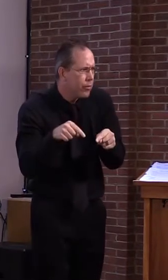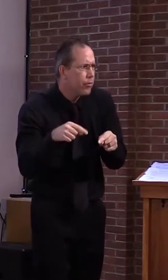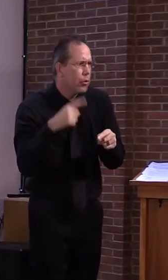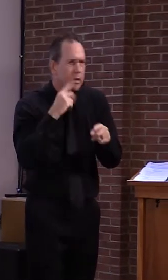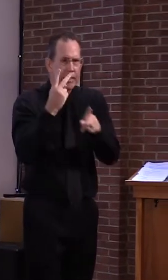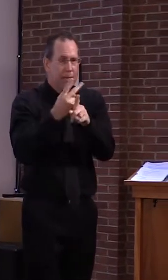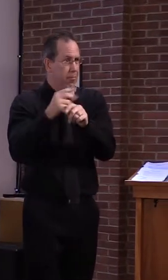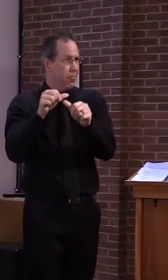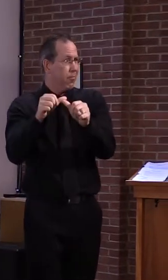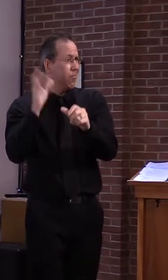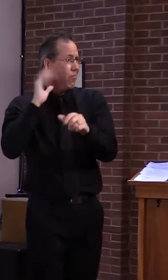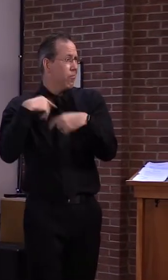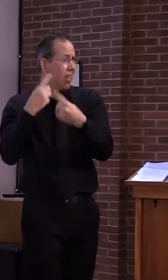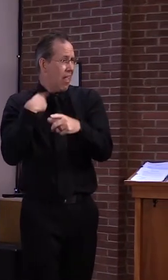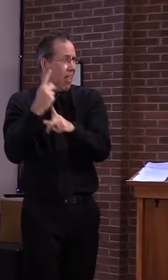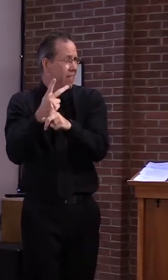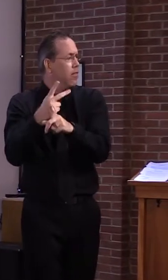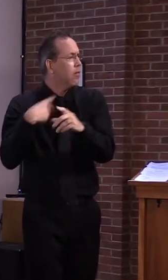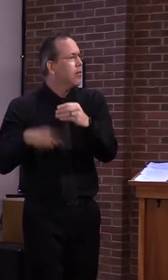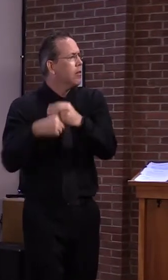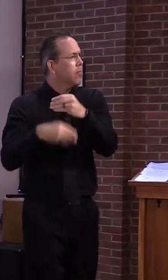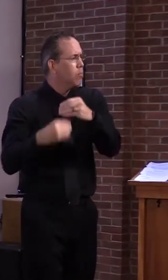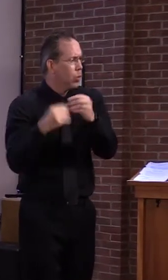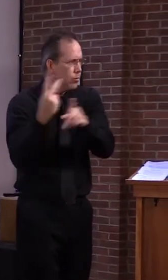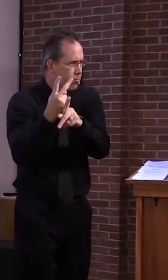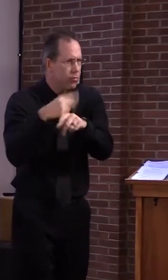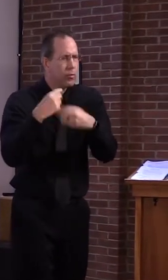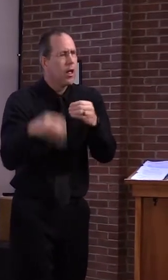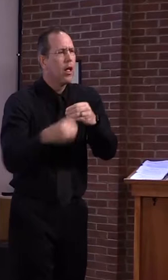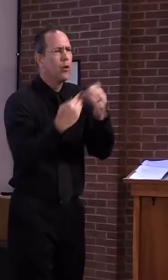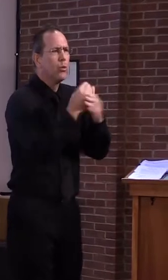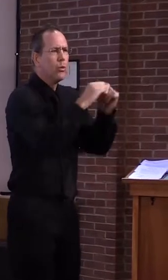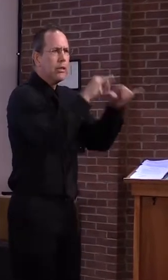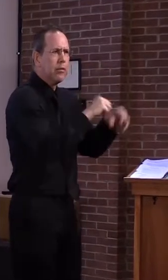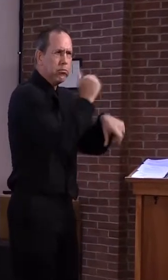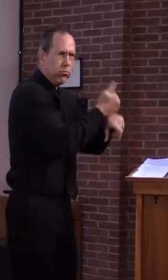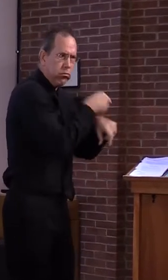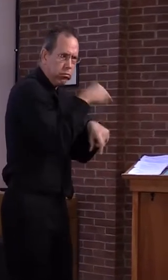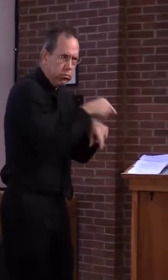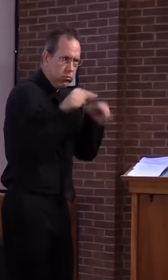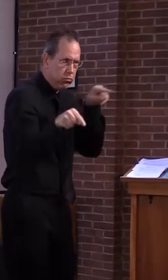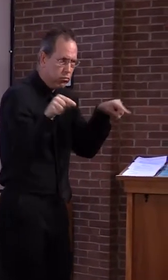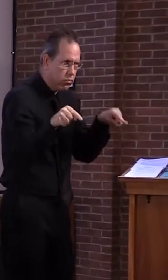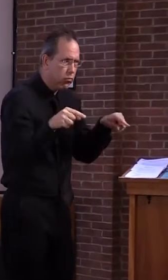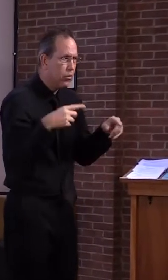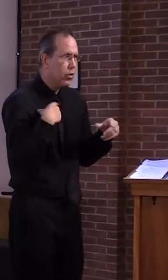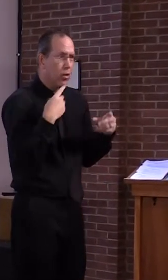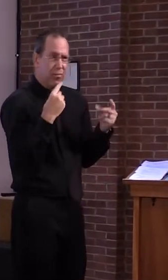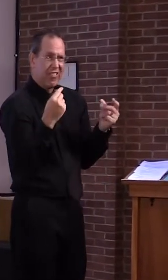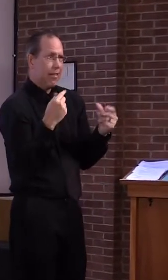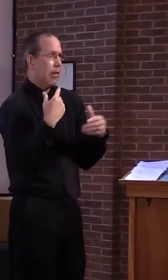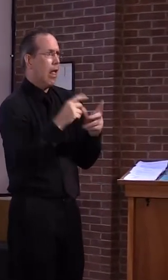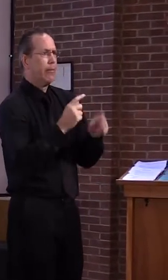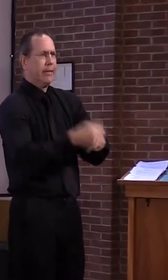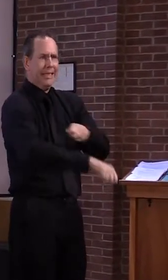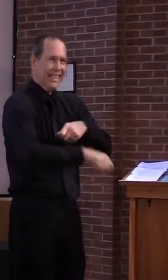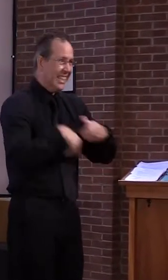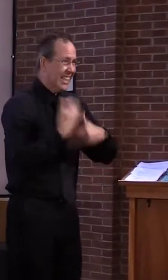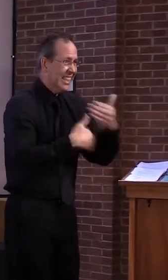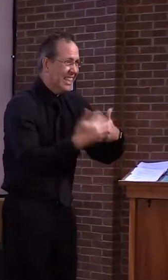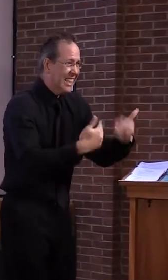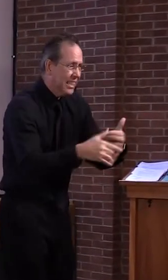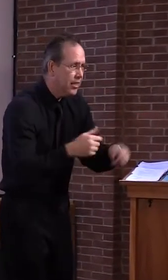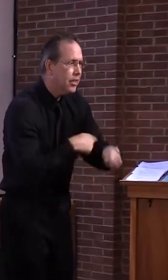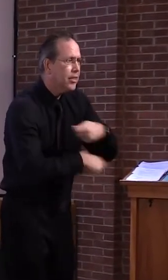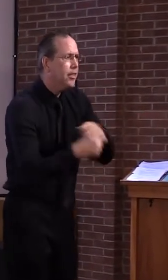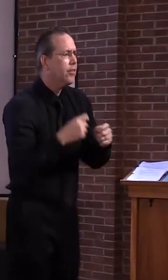circumstances. And we are doing that all within a matter of weeks. As has been the case throughout the